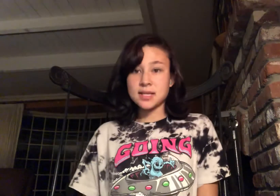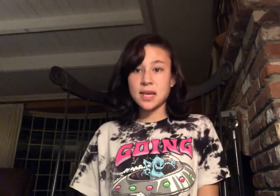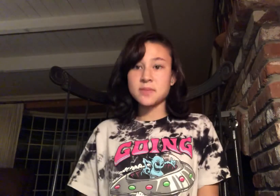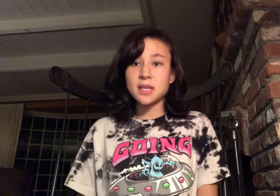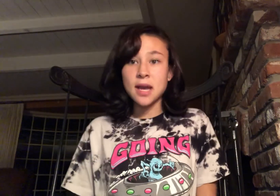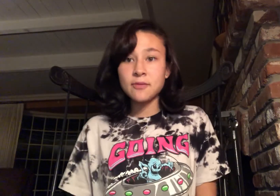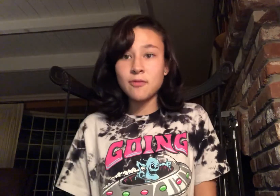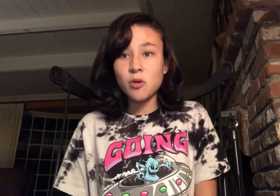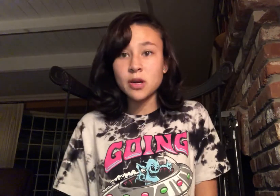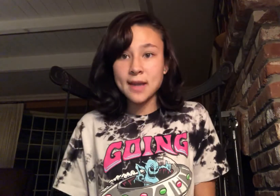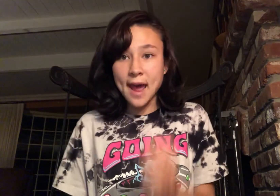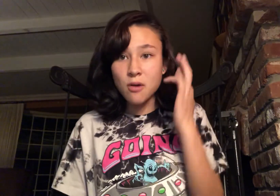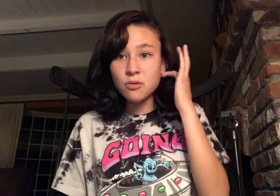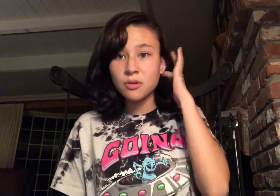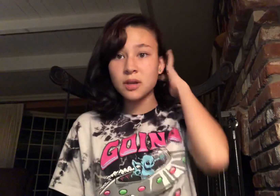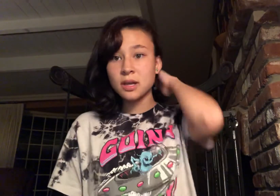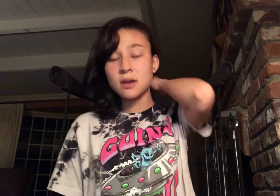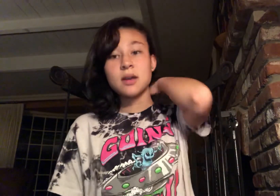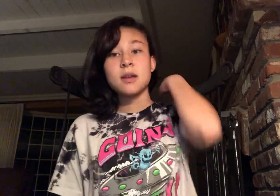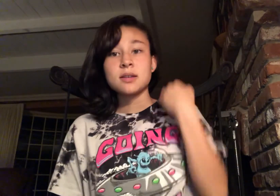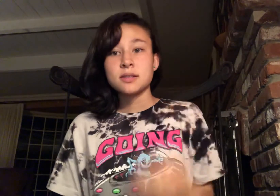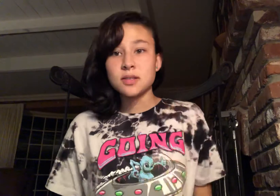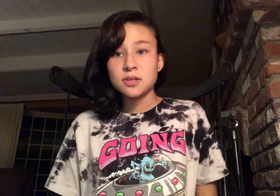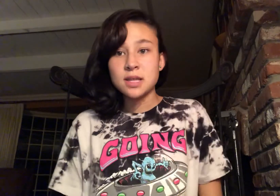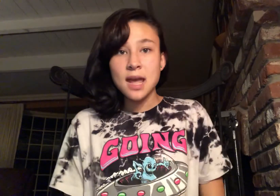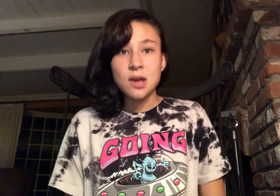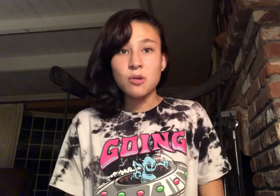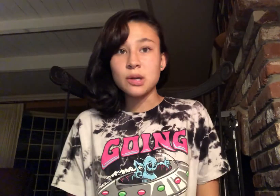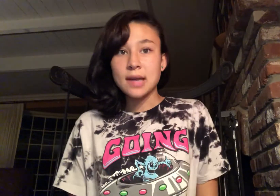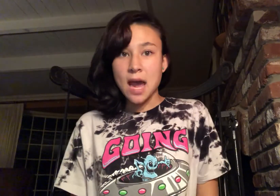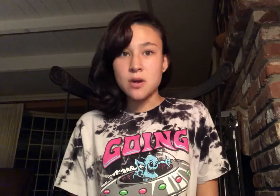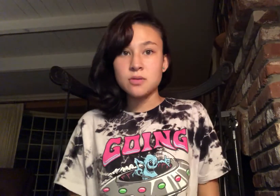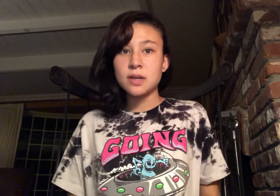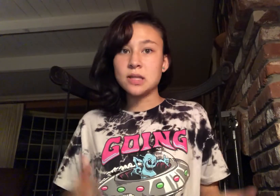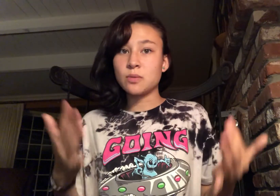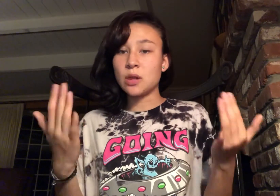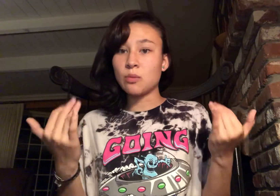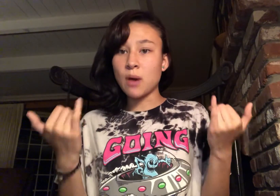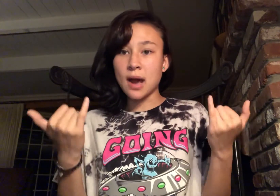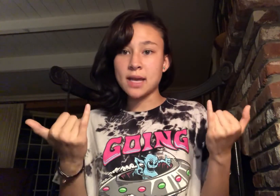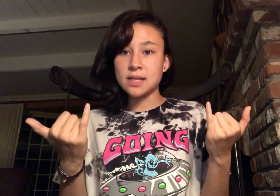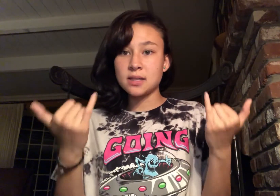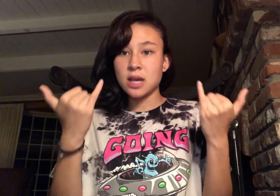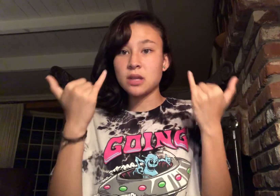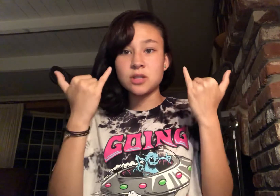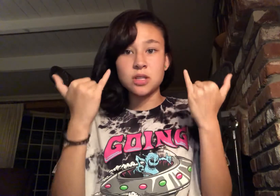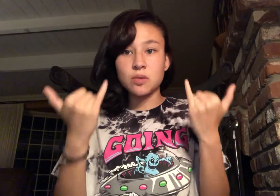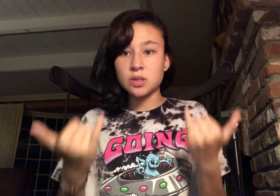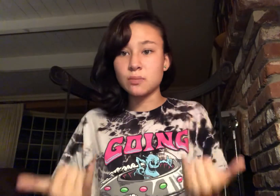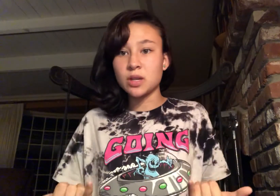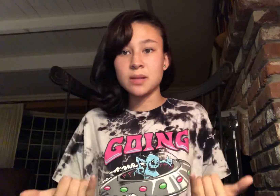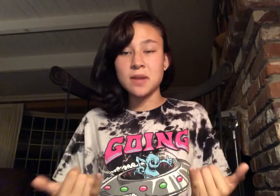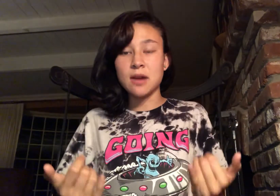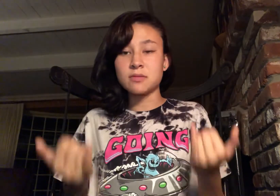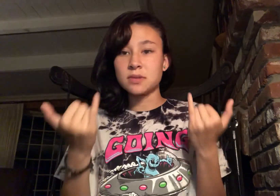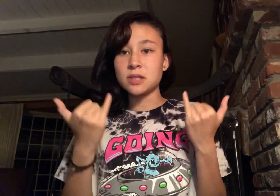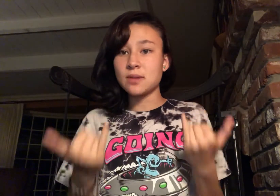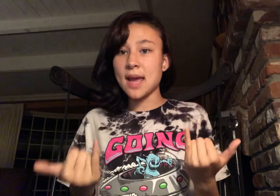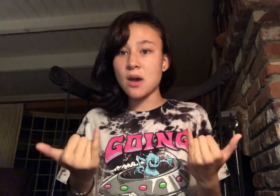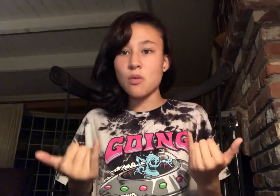same sign for now. So today or now is with Y's. You're just going to bring them down. So now